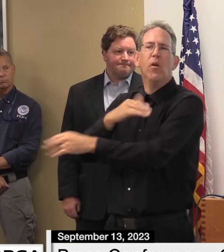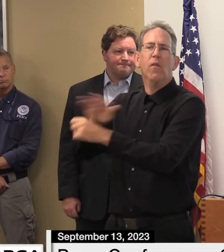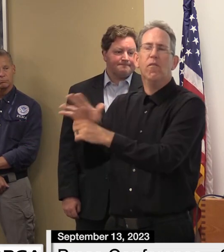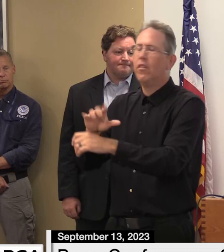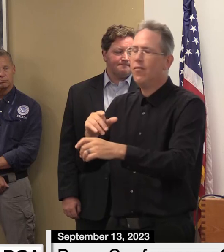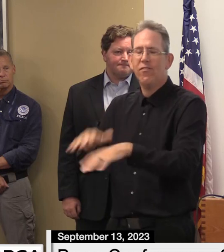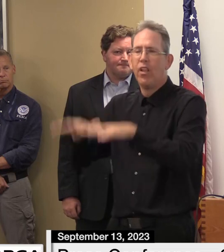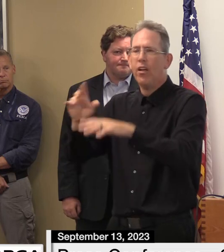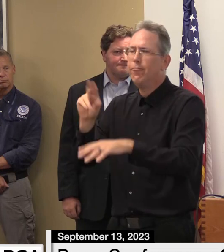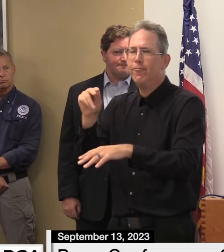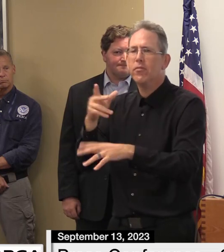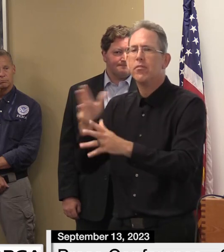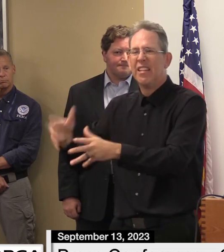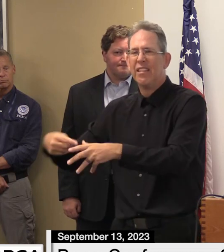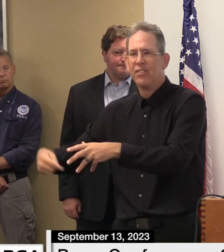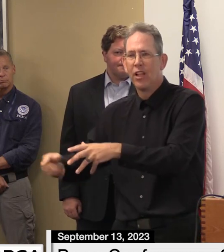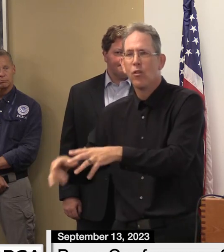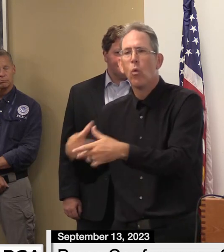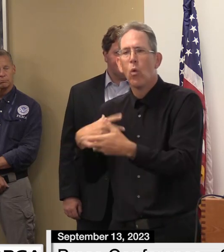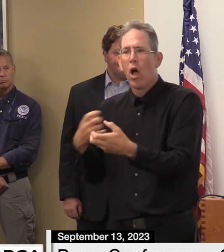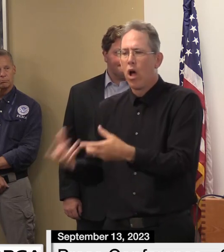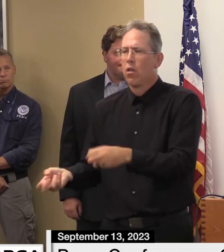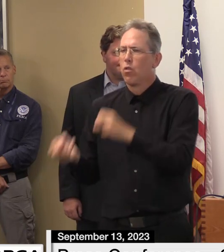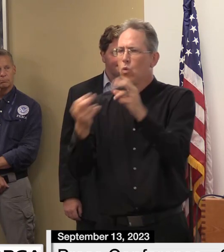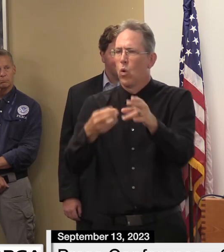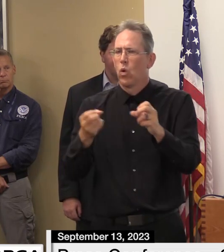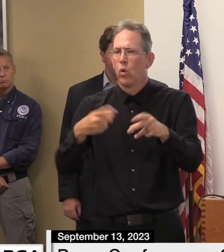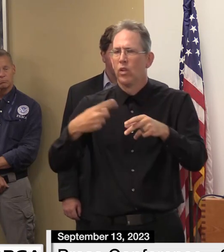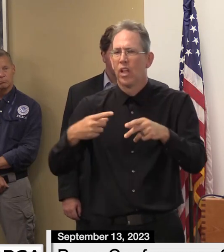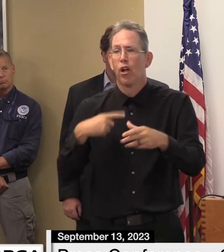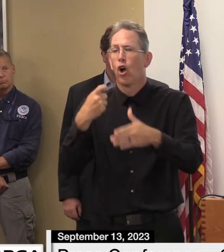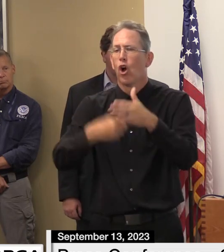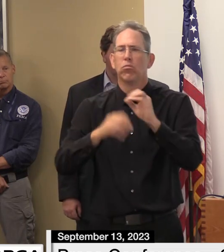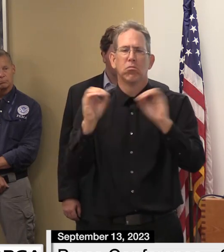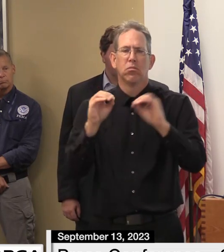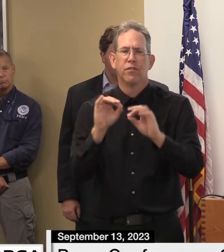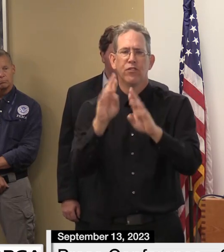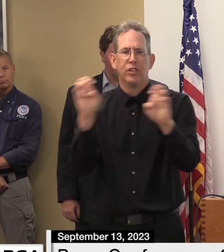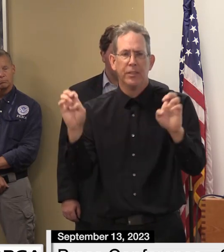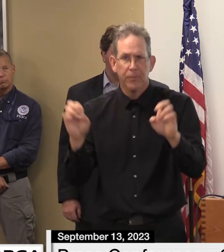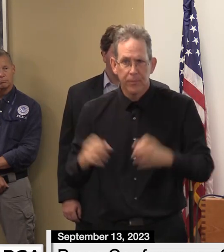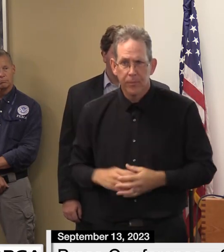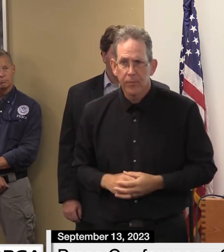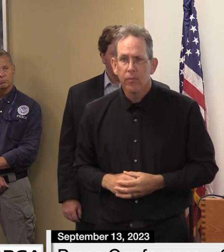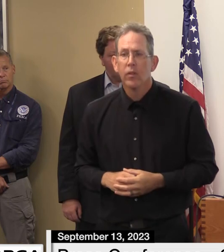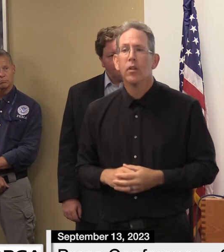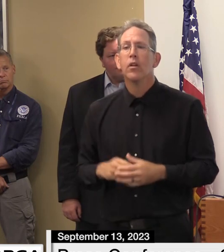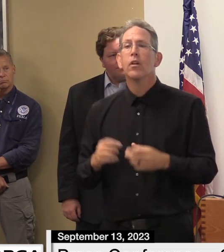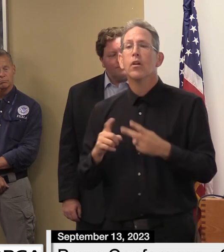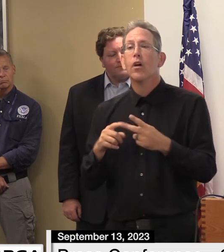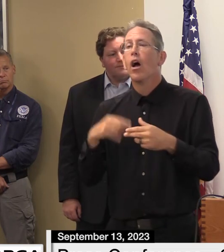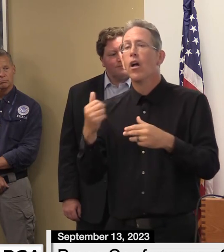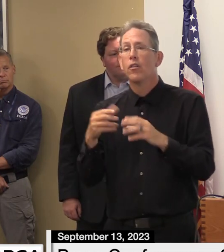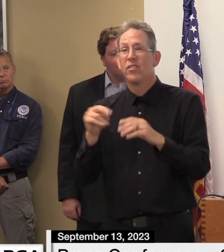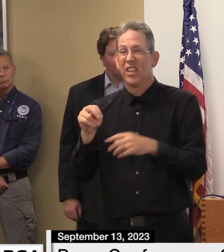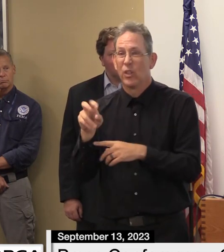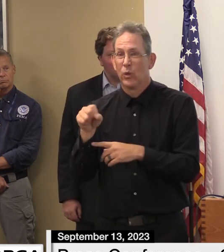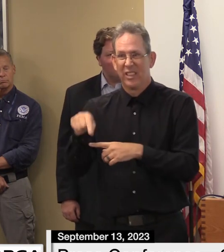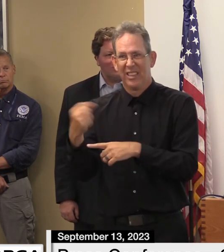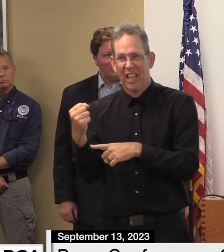cost to you. Also, in the good news category, this Saturday at 7